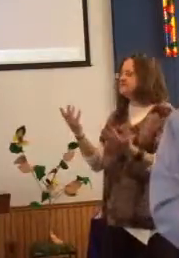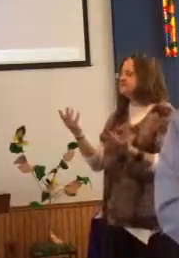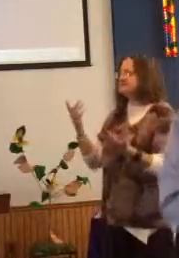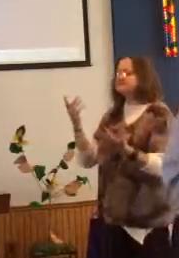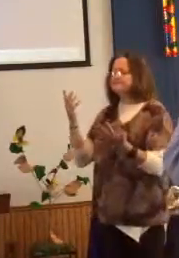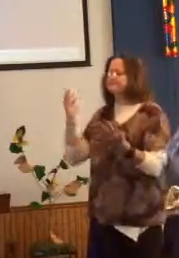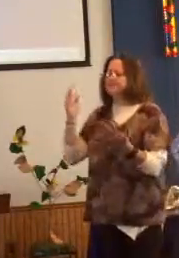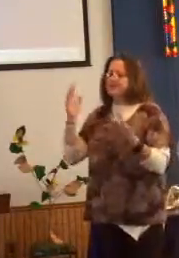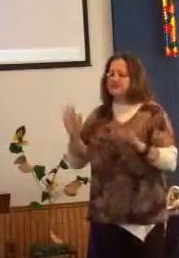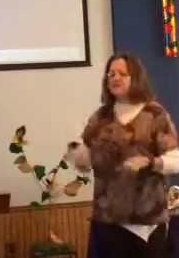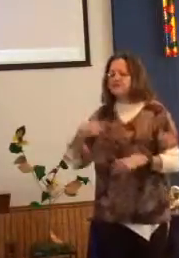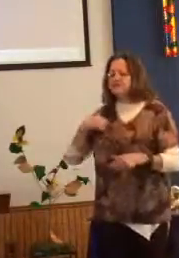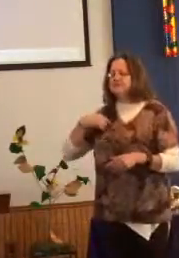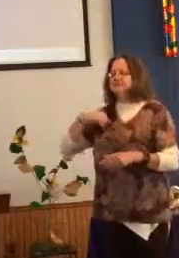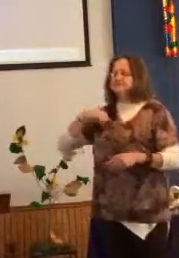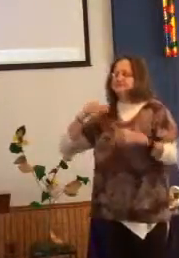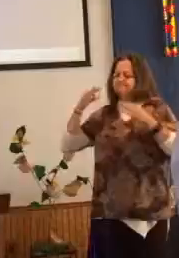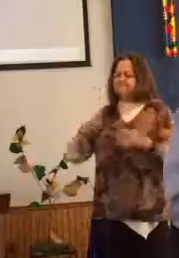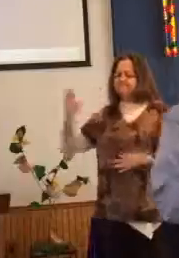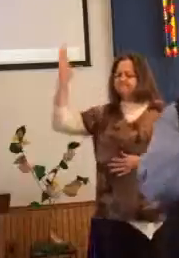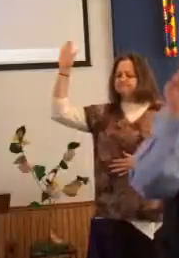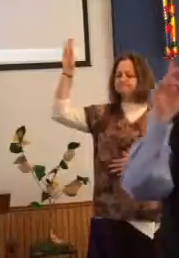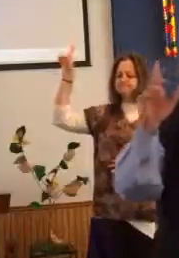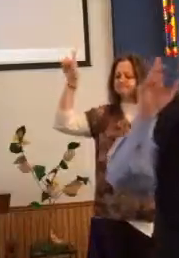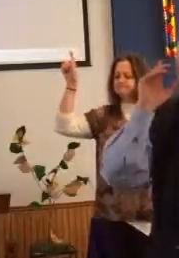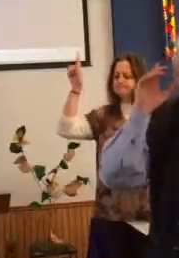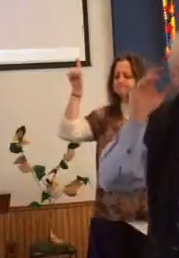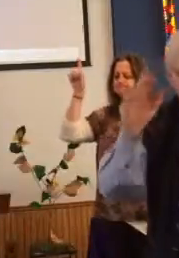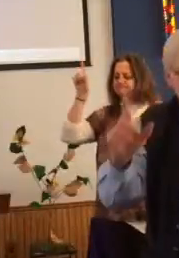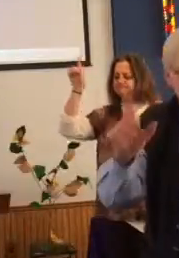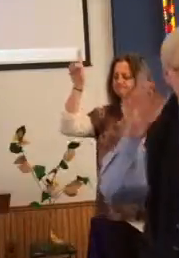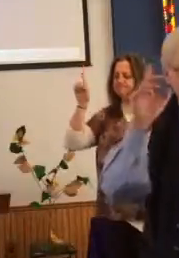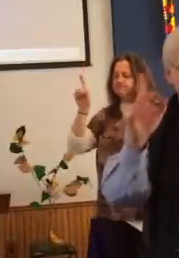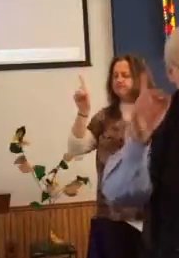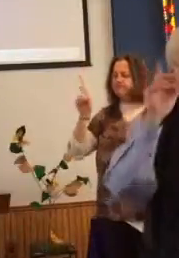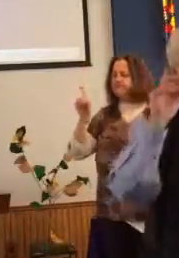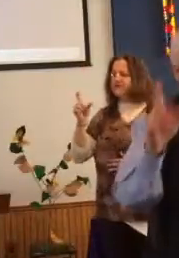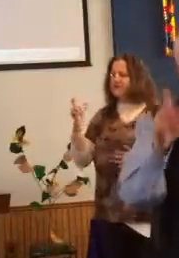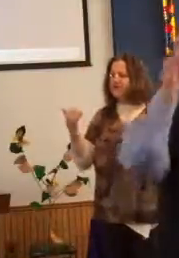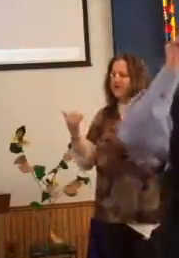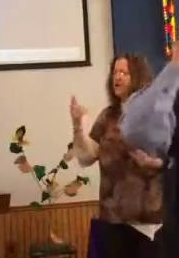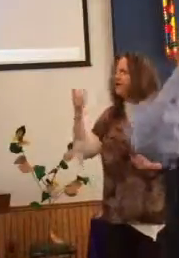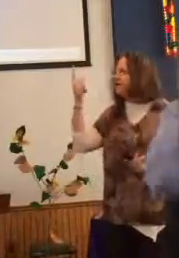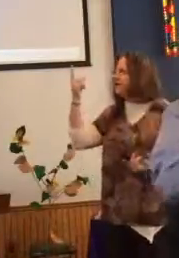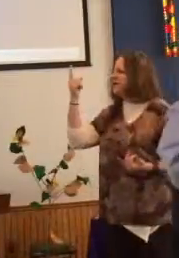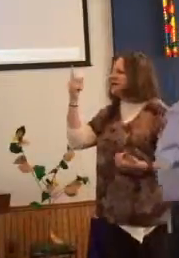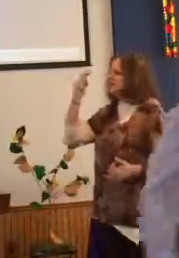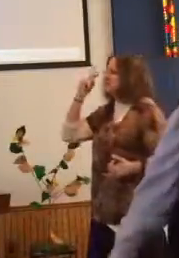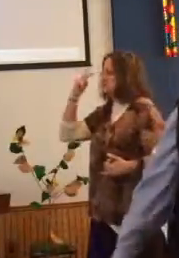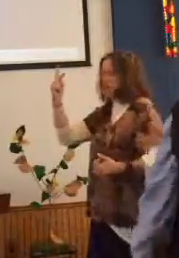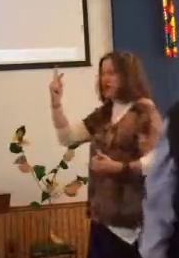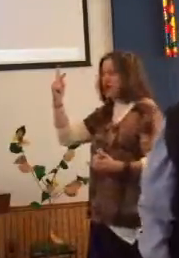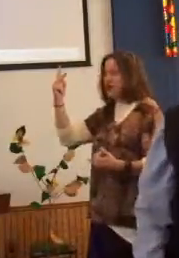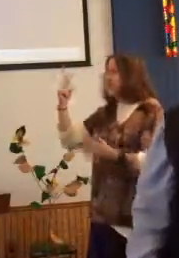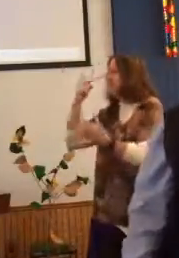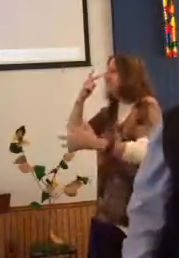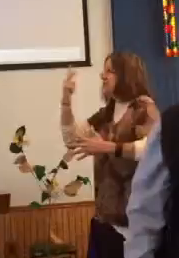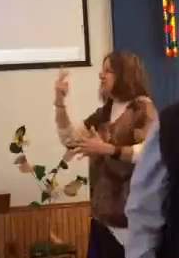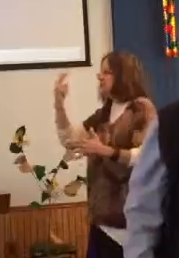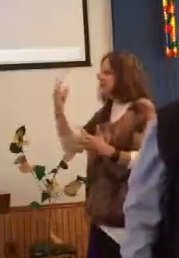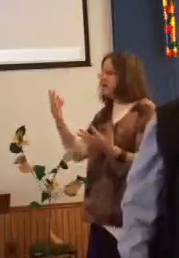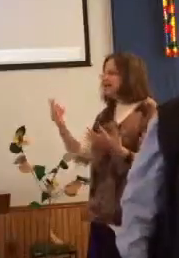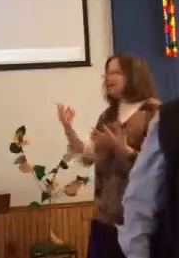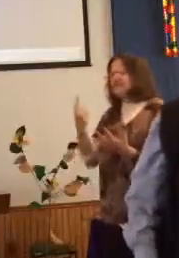descend. He went down the pillar because he had seen what was at the top, and it wasn't what he